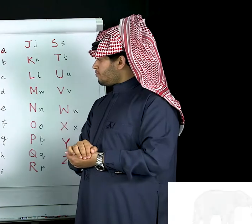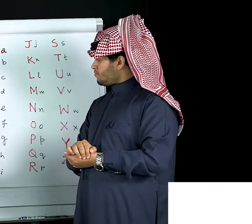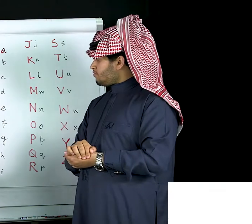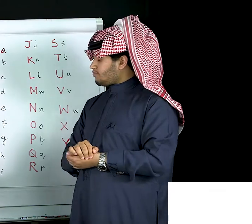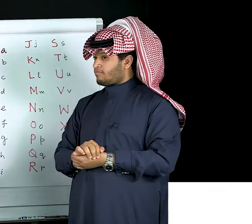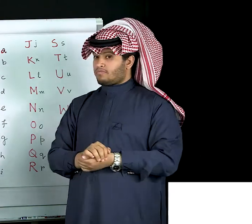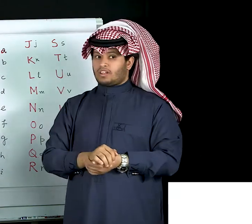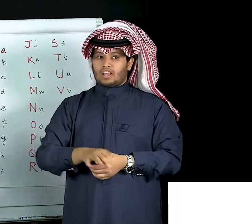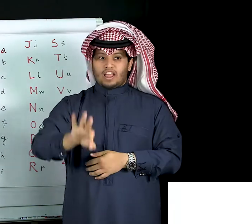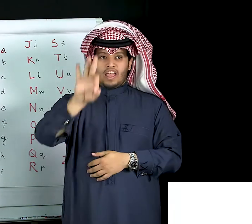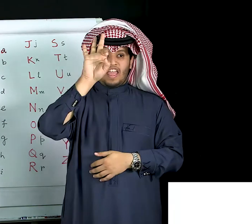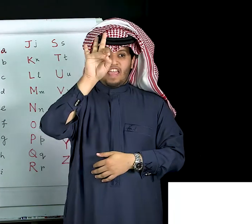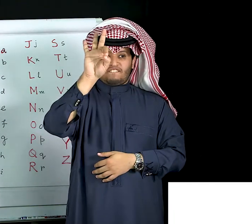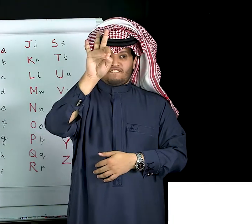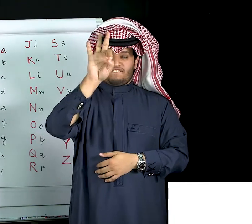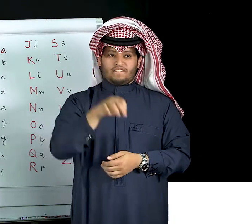F for